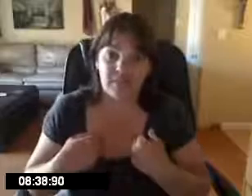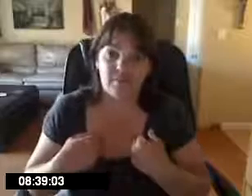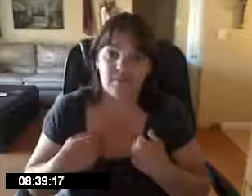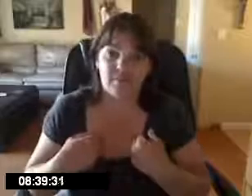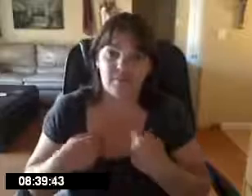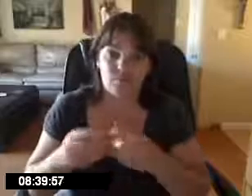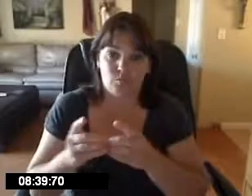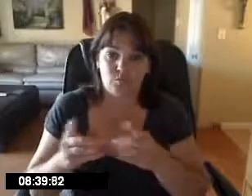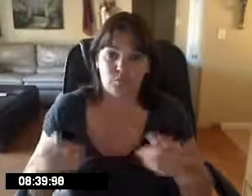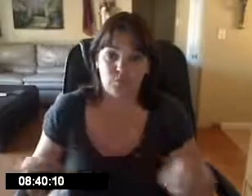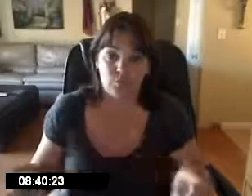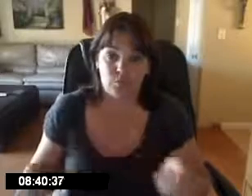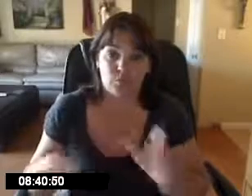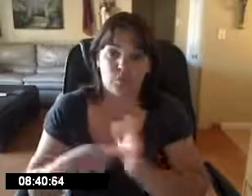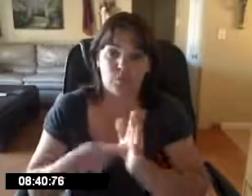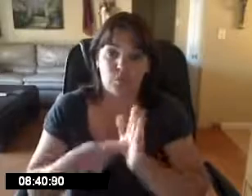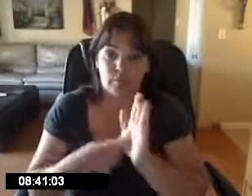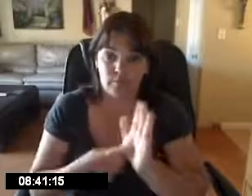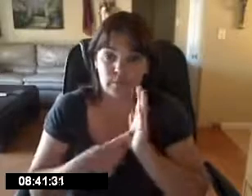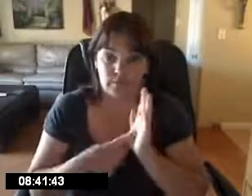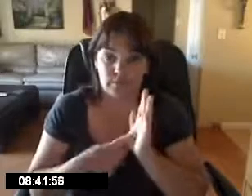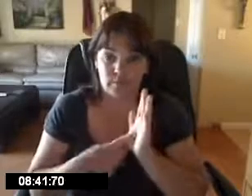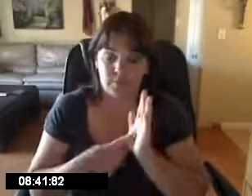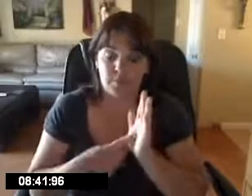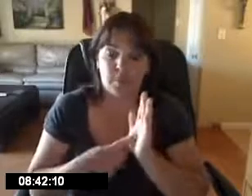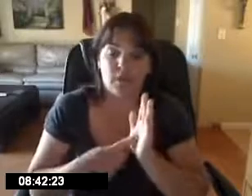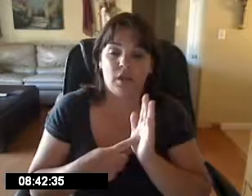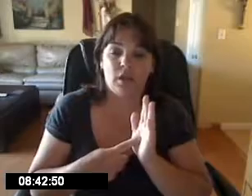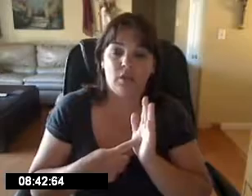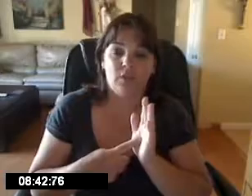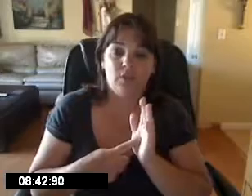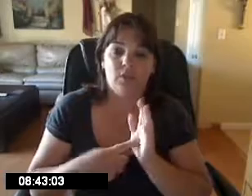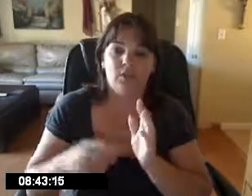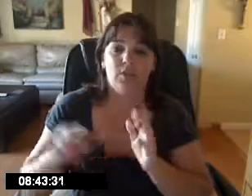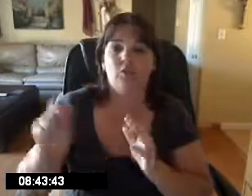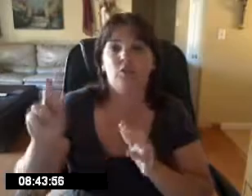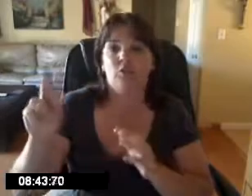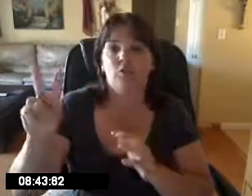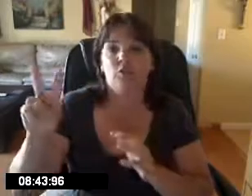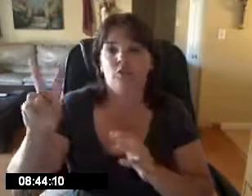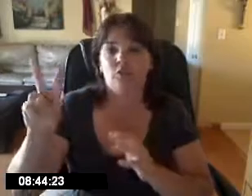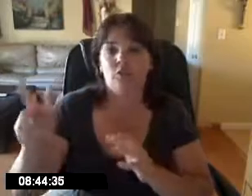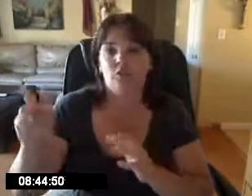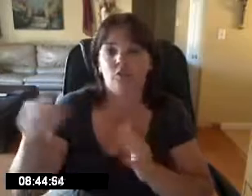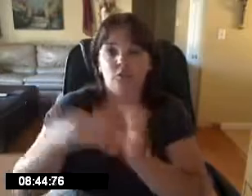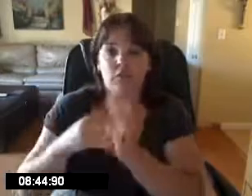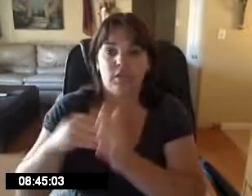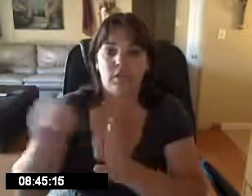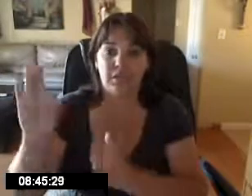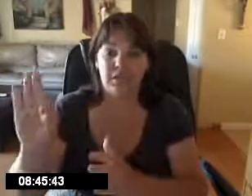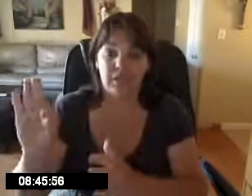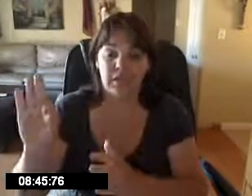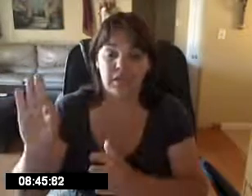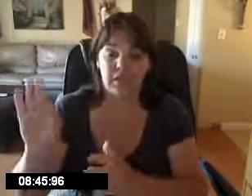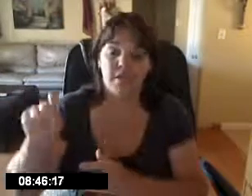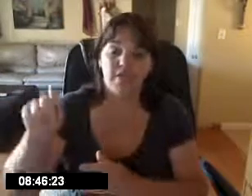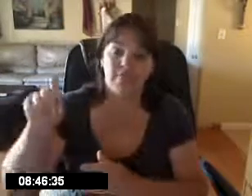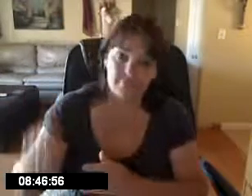2009. You cannot take the performance test without an associate's degree starting July of 2009. In July